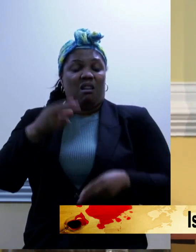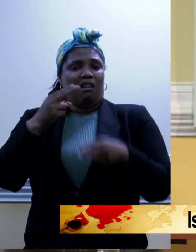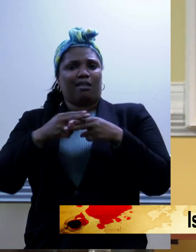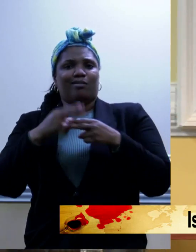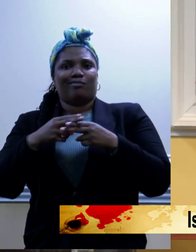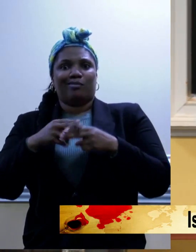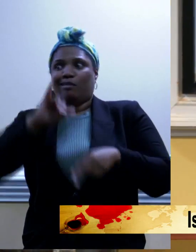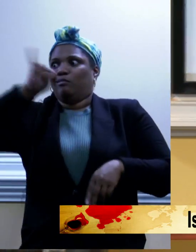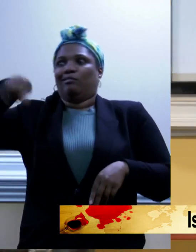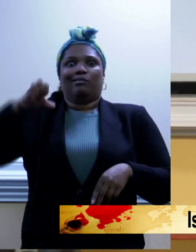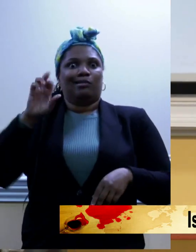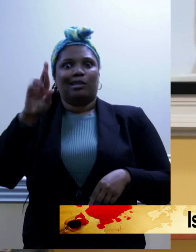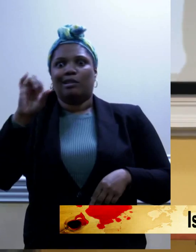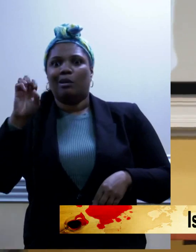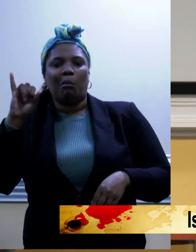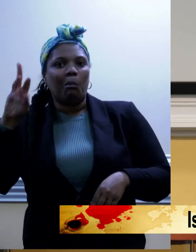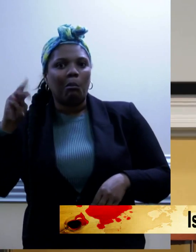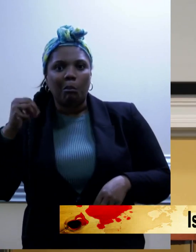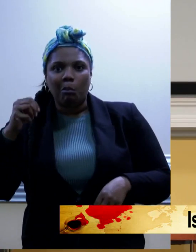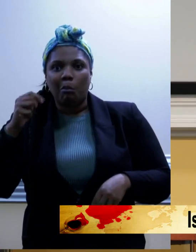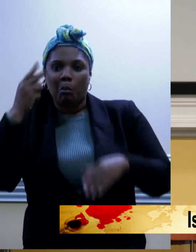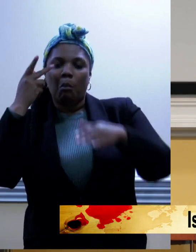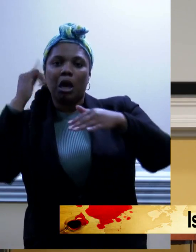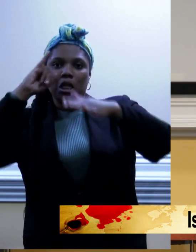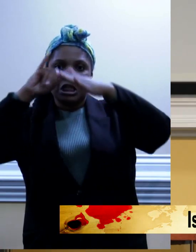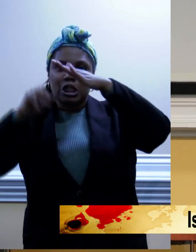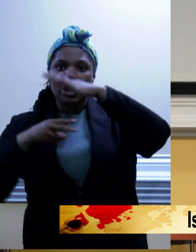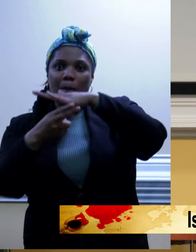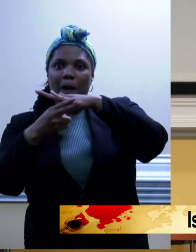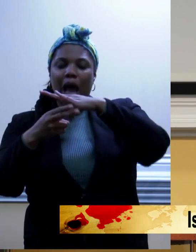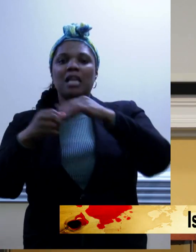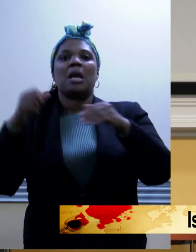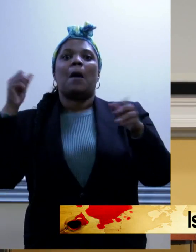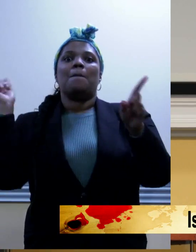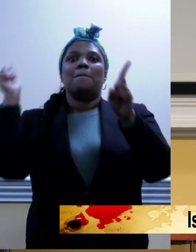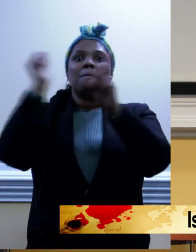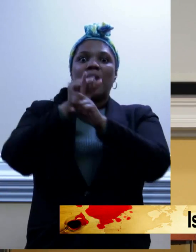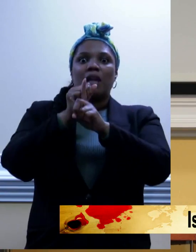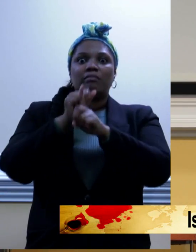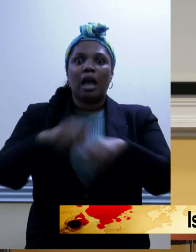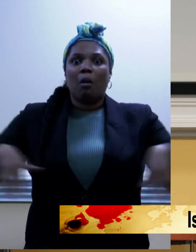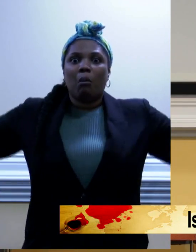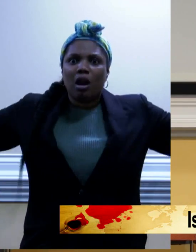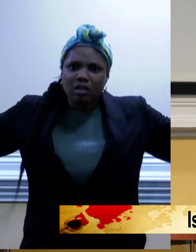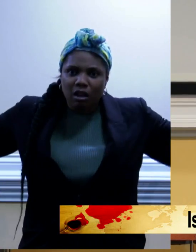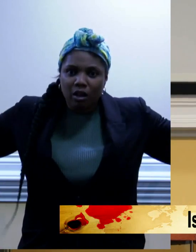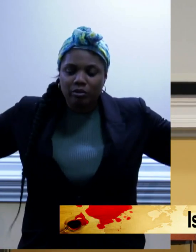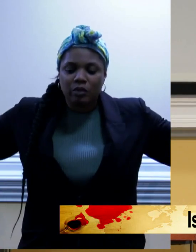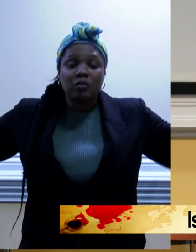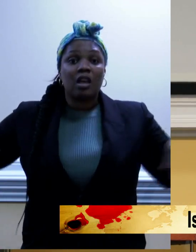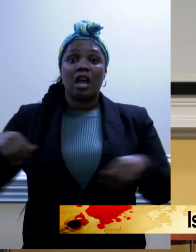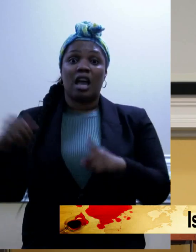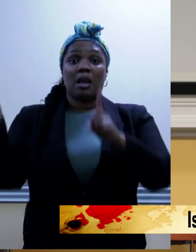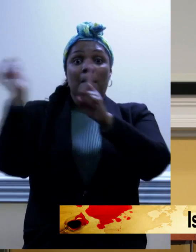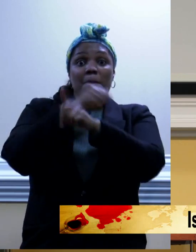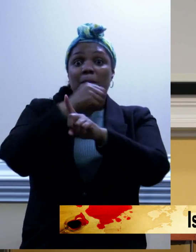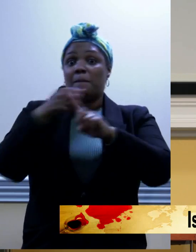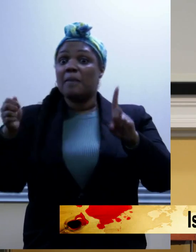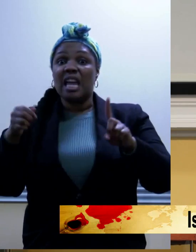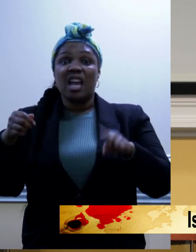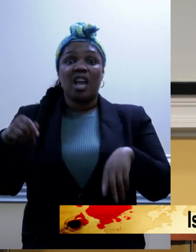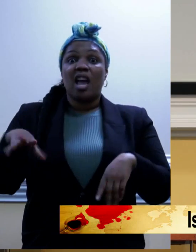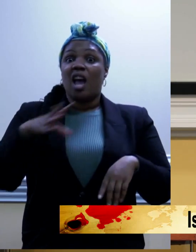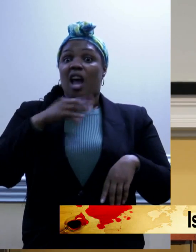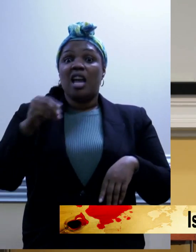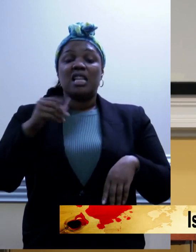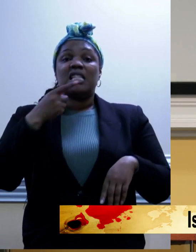Jeremiah got beat. Hit in the mouth. Put in stocks. And he said, I will never speak in his name again.